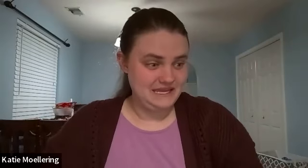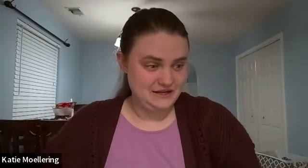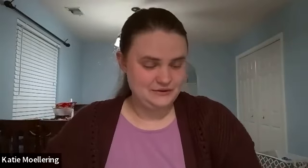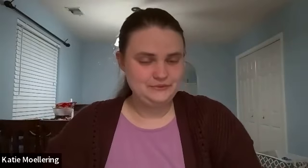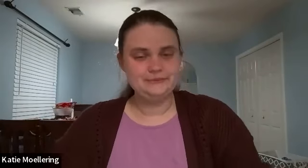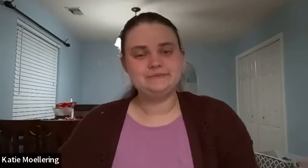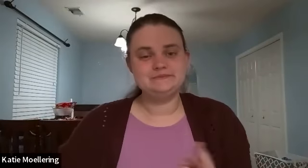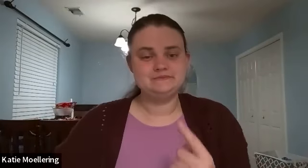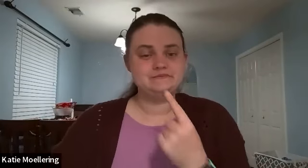Tomato,